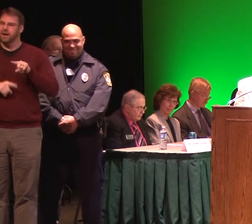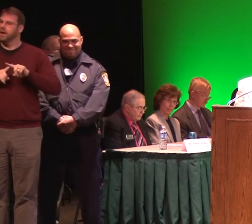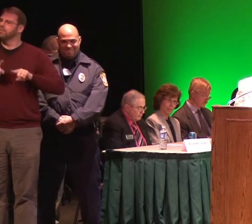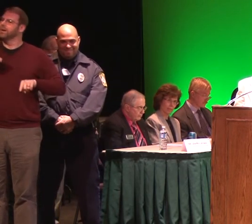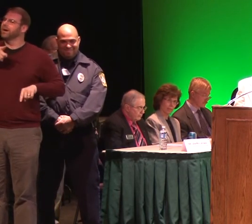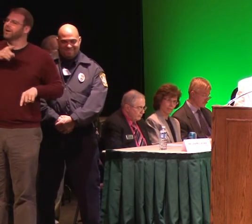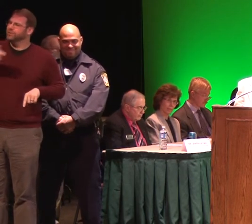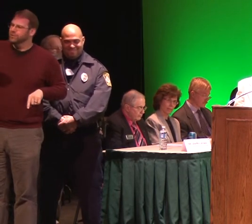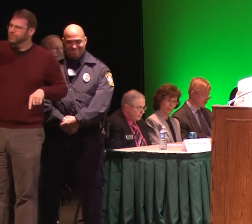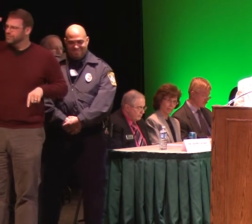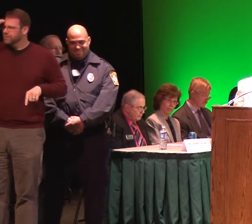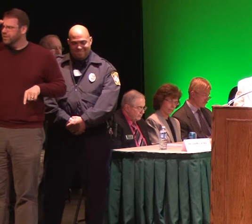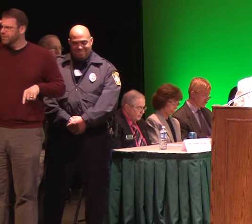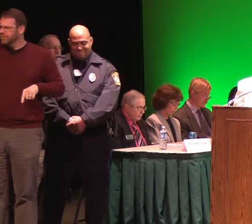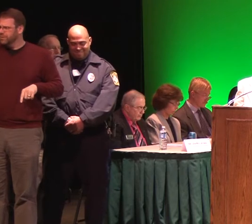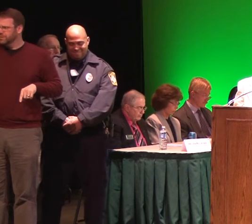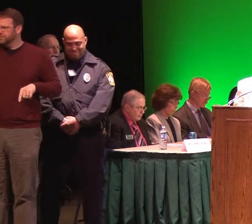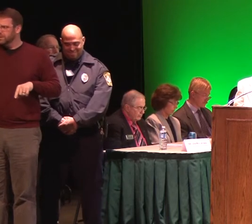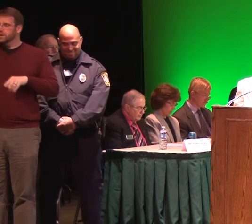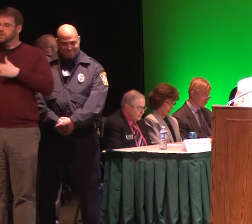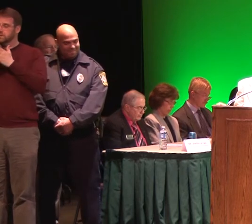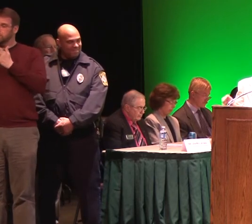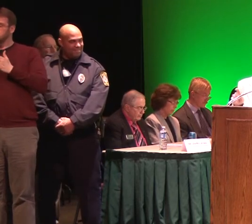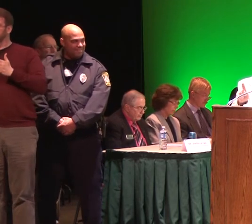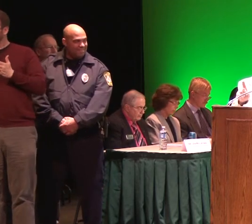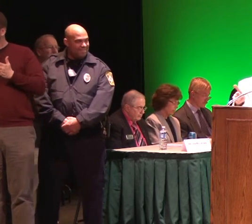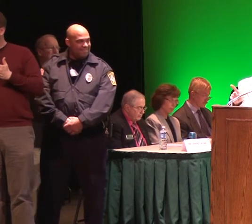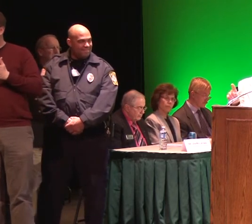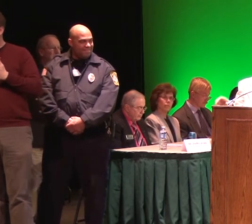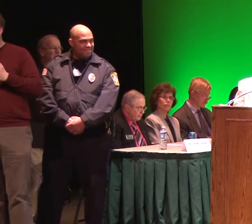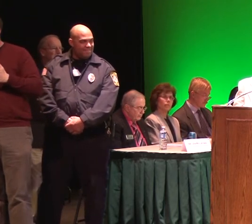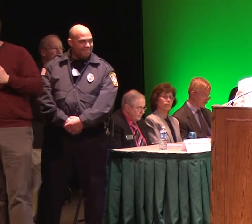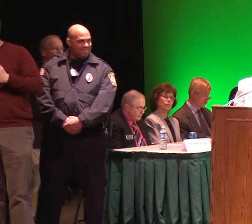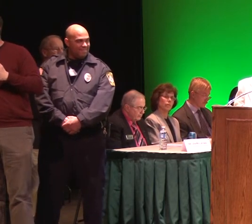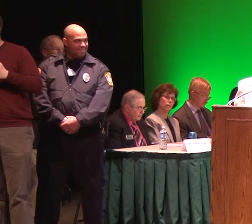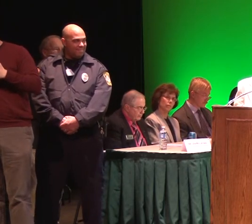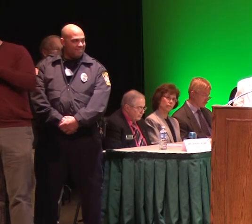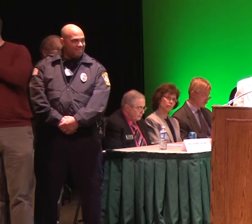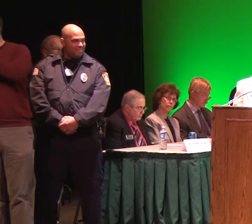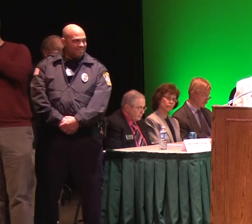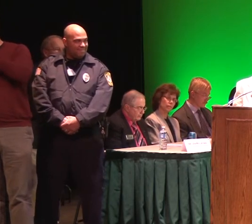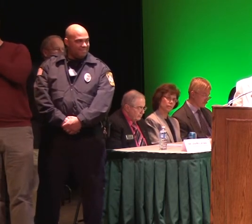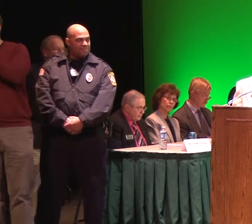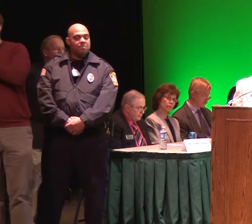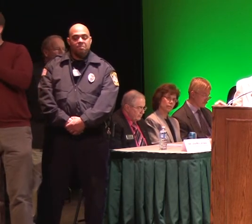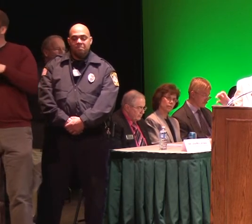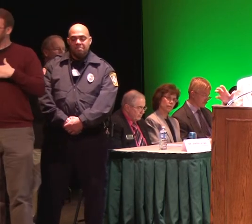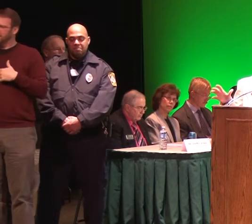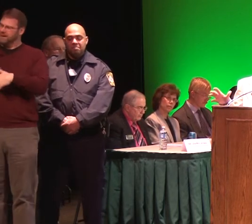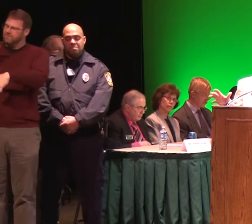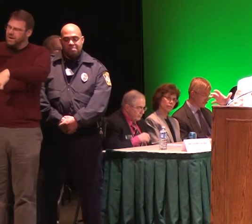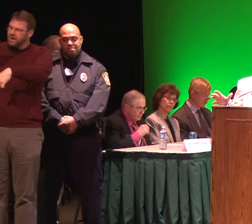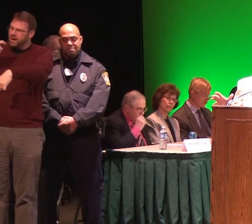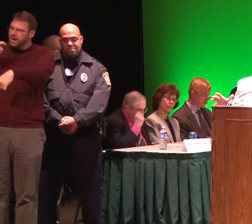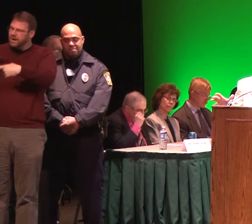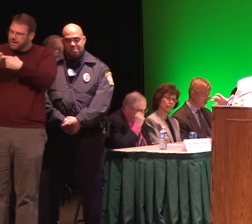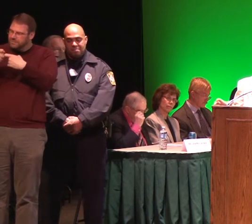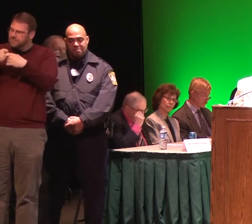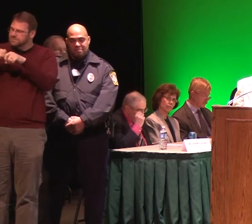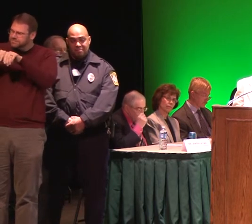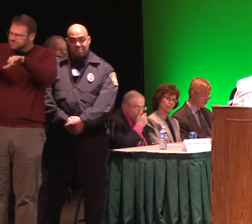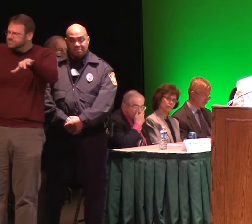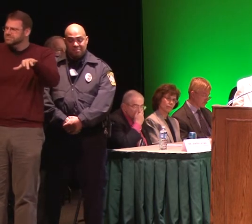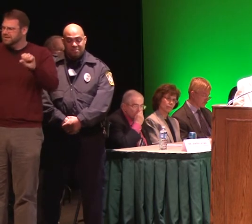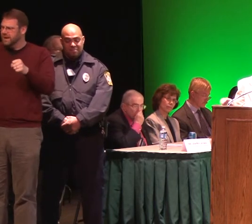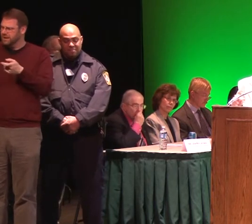that some of our more common fruits and vegetables do conduct electrical currents? Not the kind that will zap